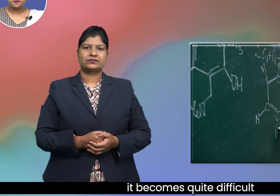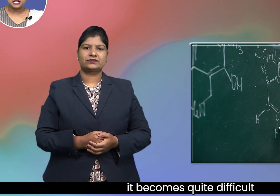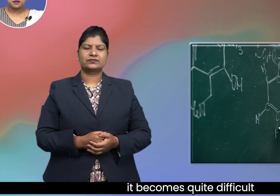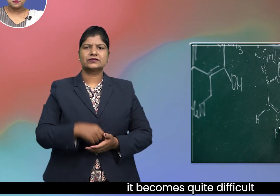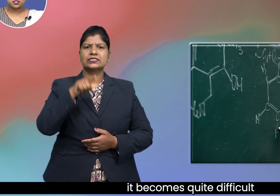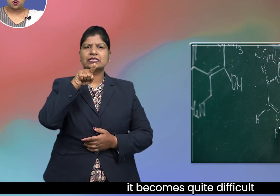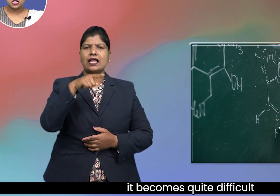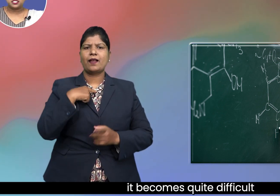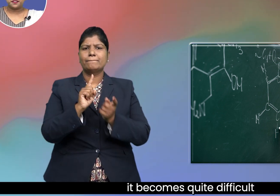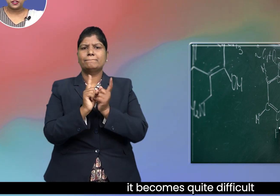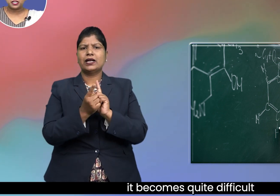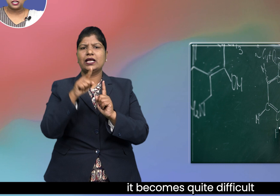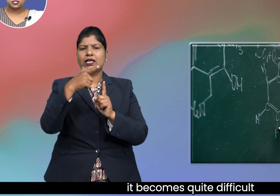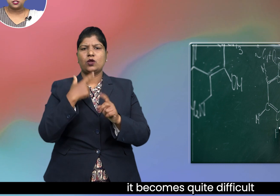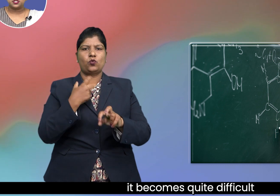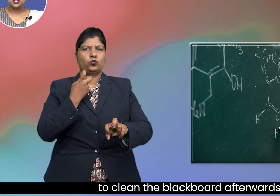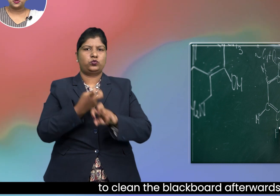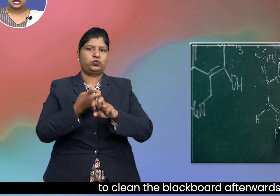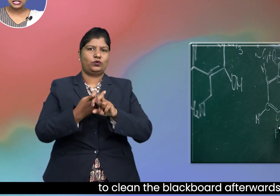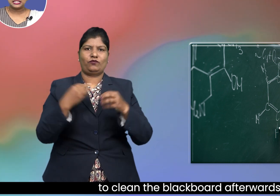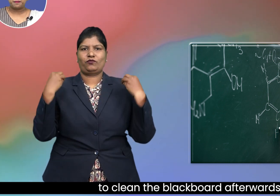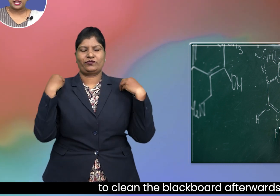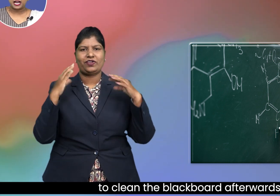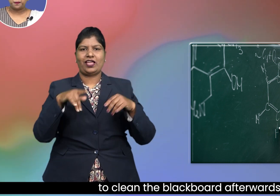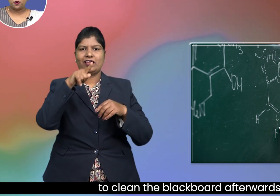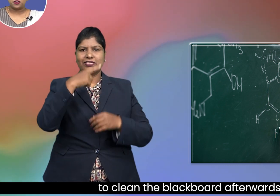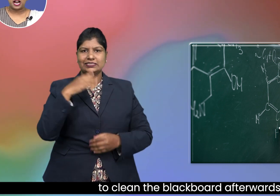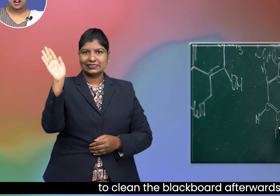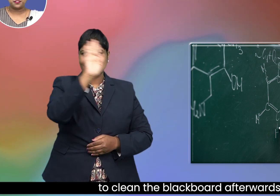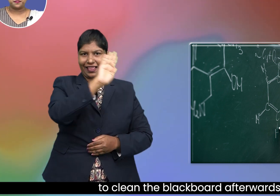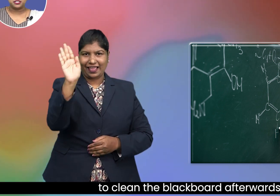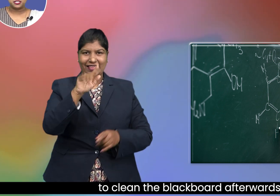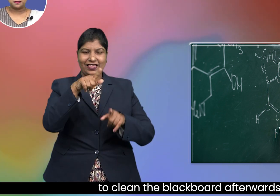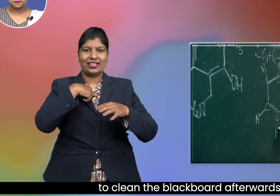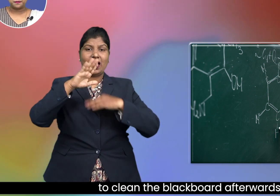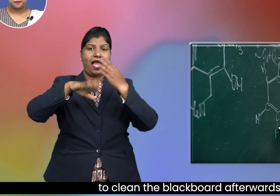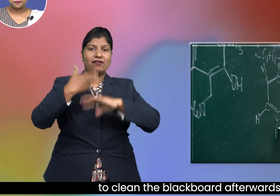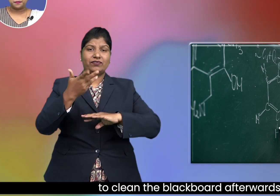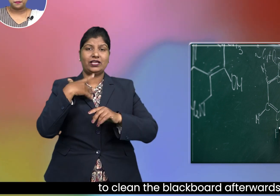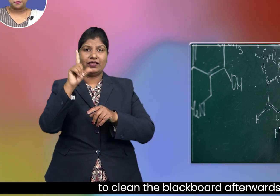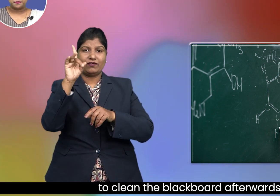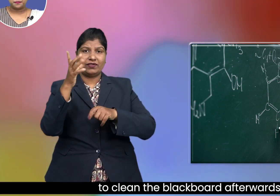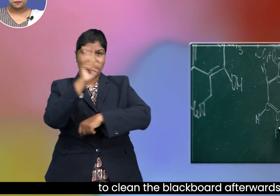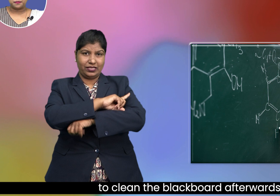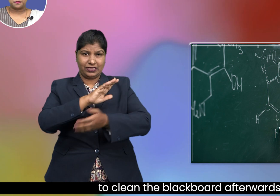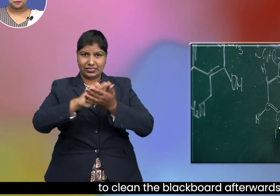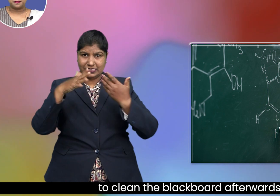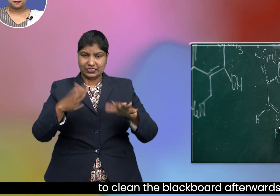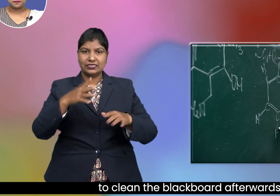it becomes quite difficult to clean the blackboard afterwards.